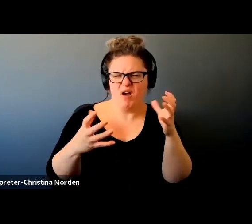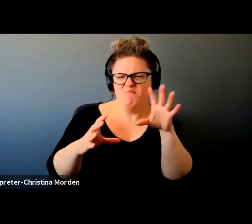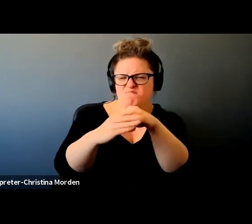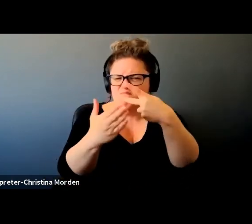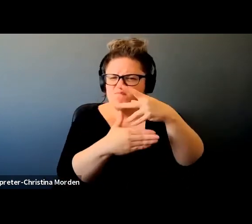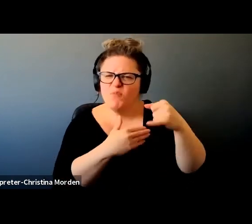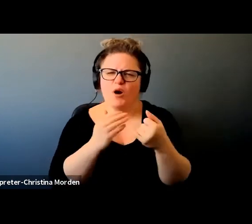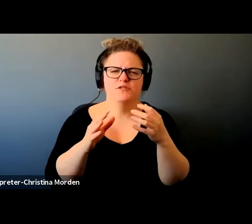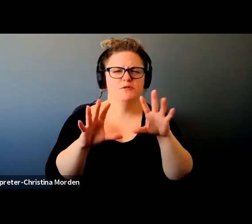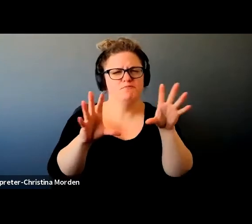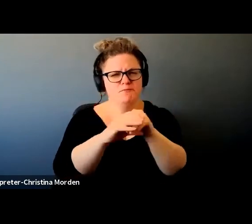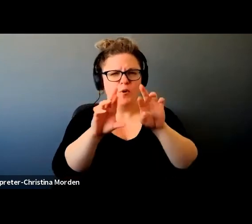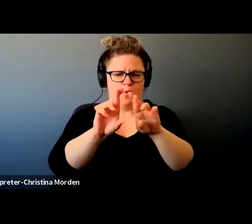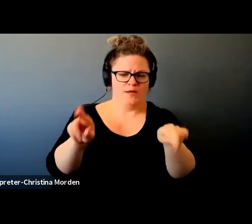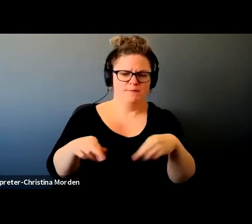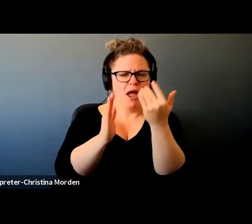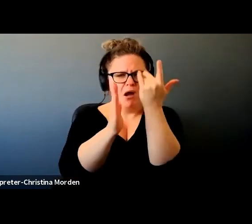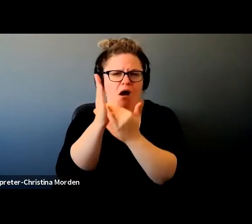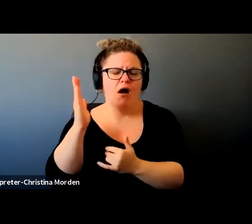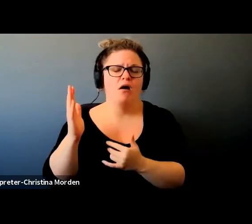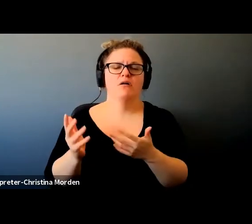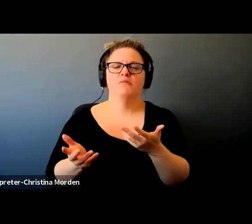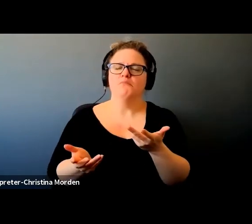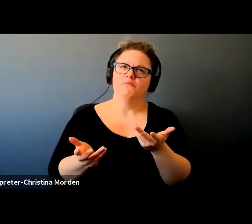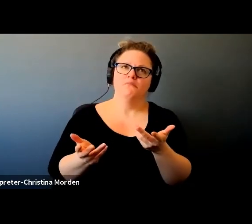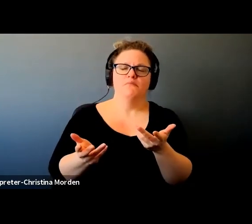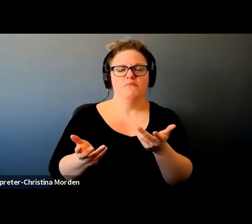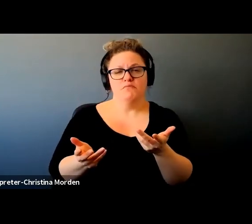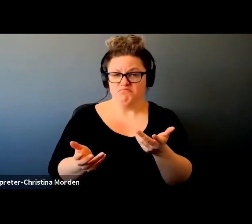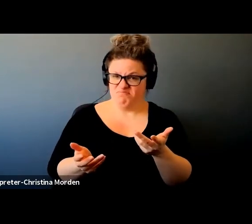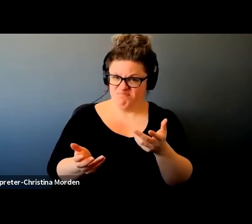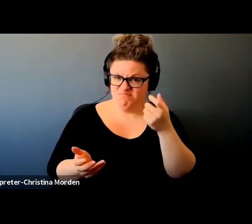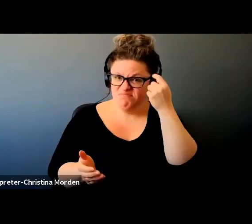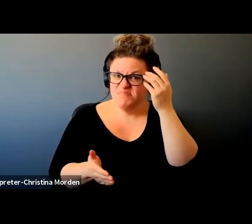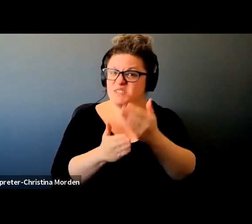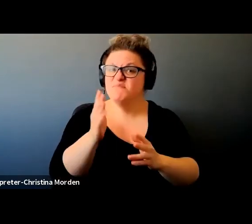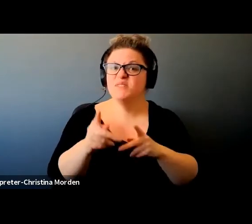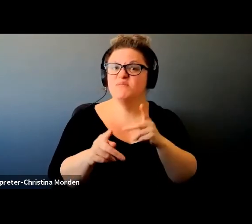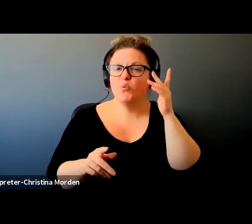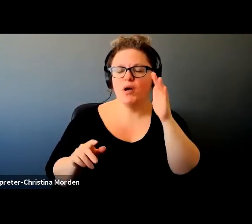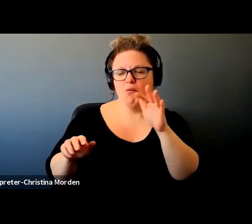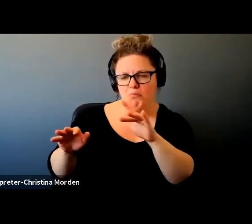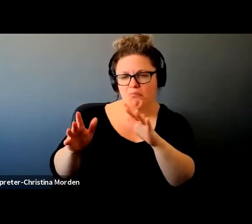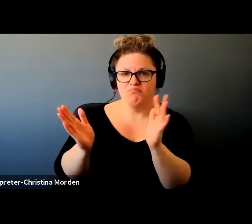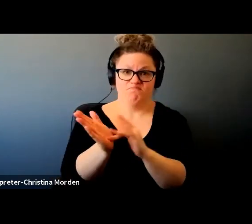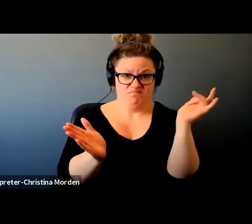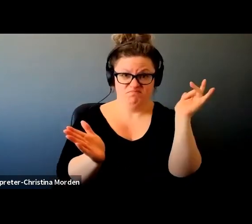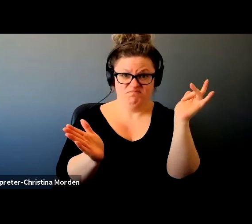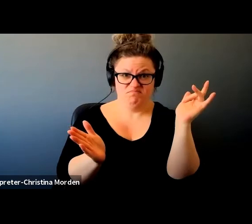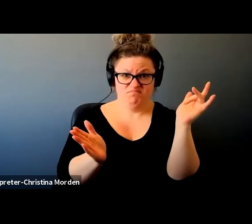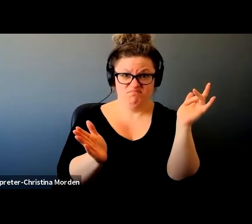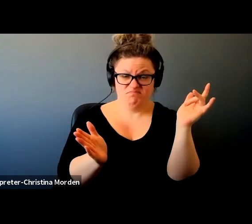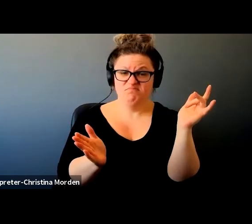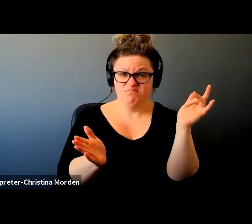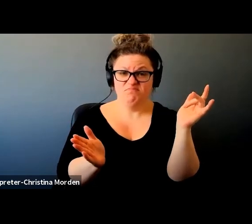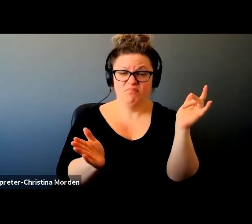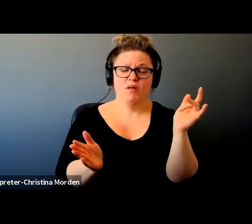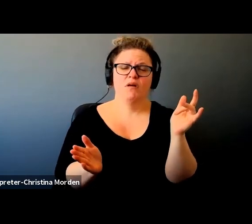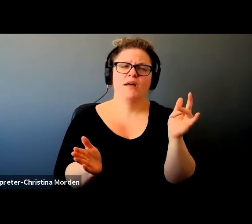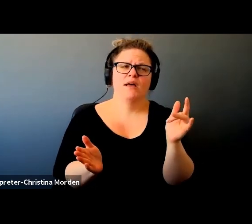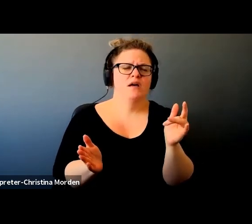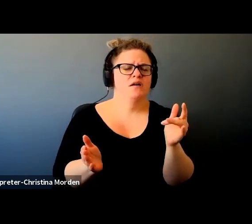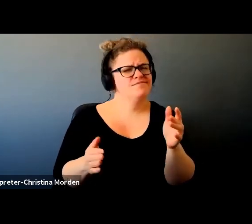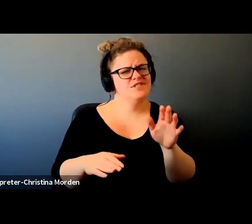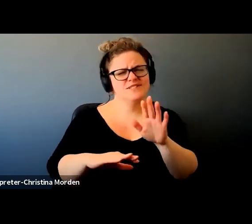artists, there are a lot of predators in the arts, just like there are everywhere else. And you just have